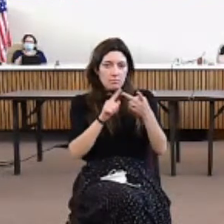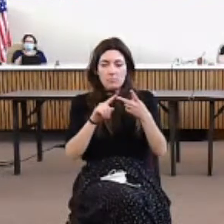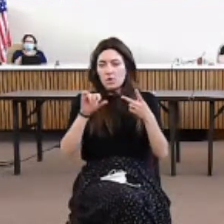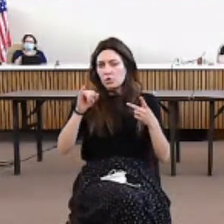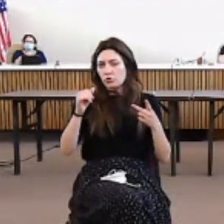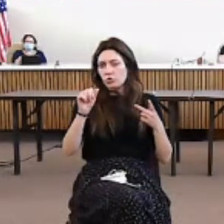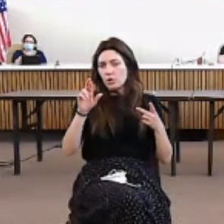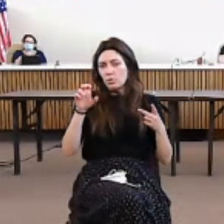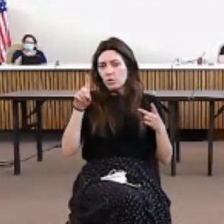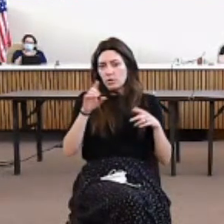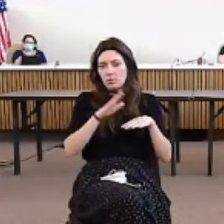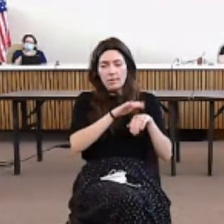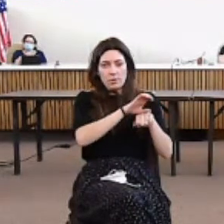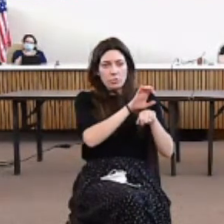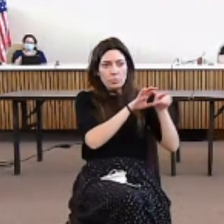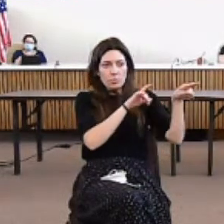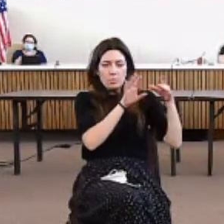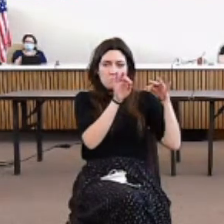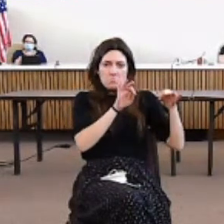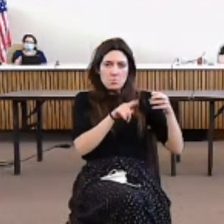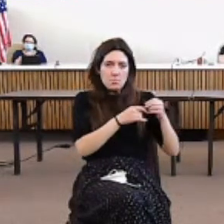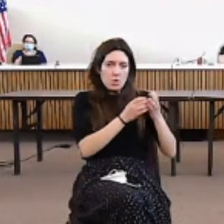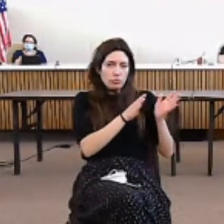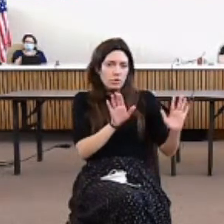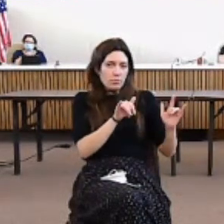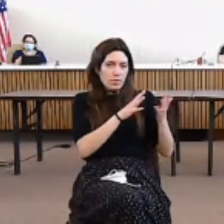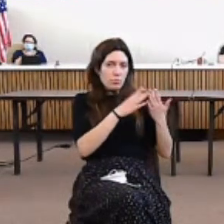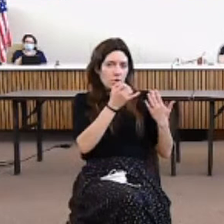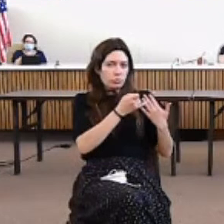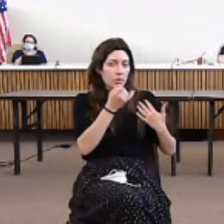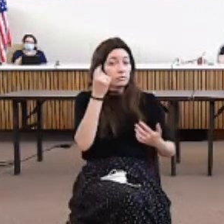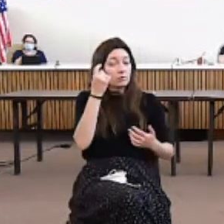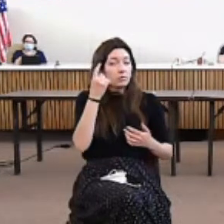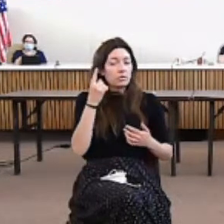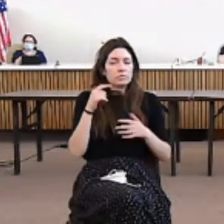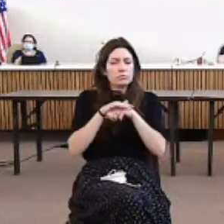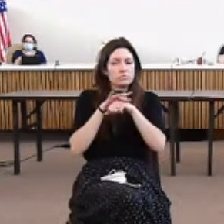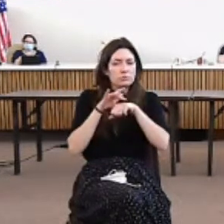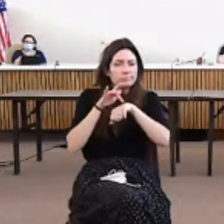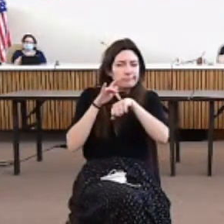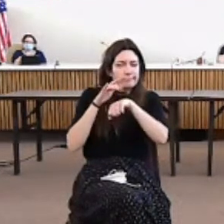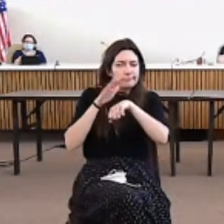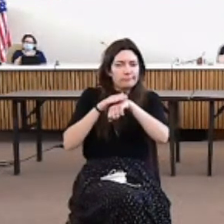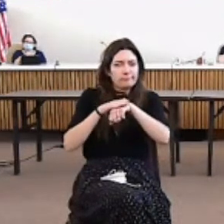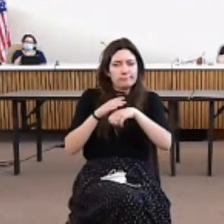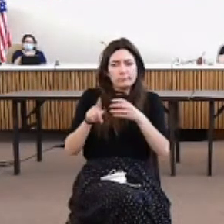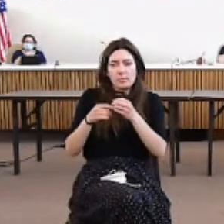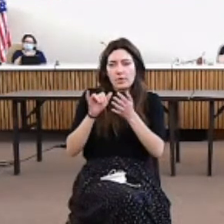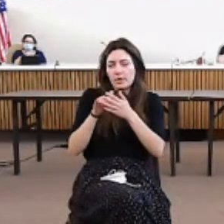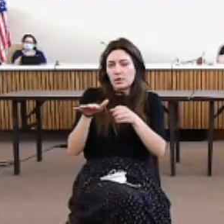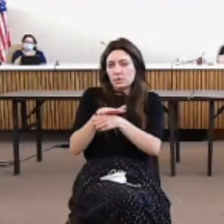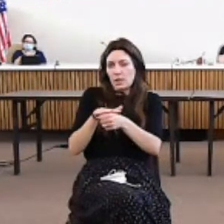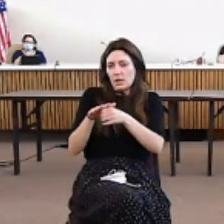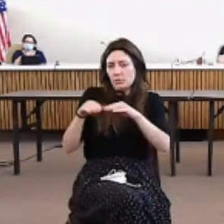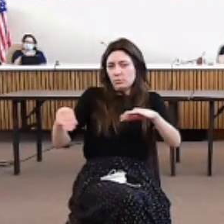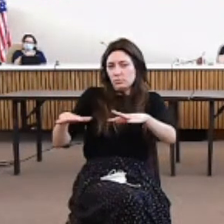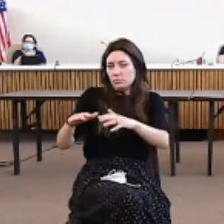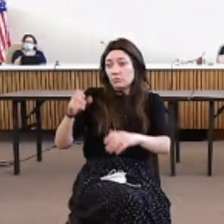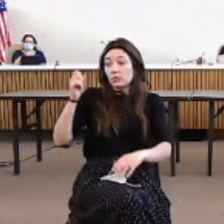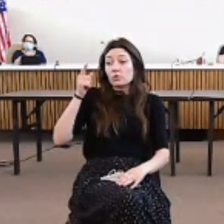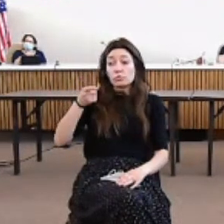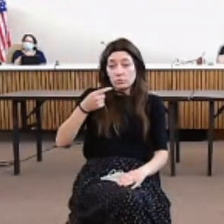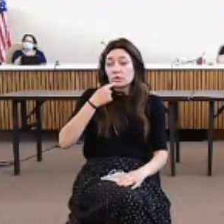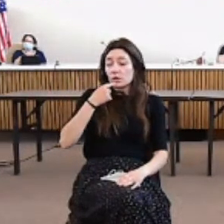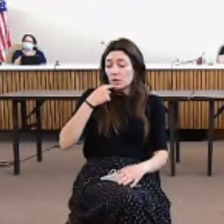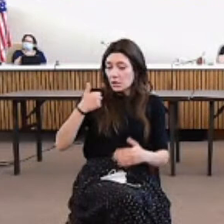over really the project in general. Just touch on the site briefly. As you mentioned, there's a parcel